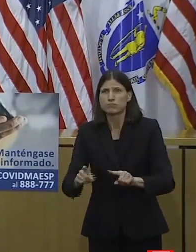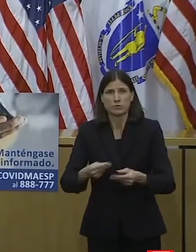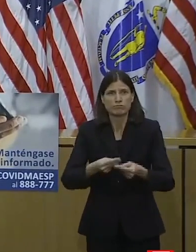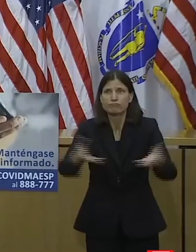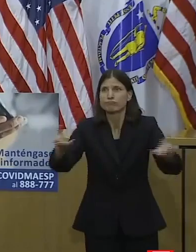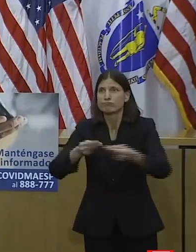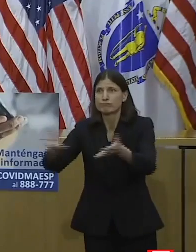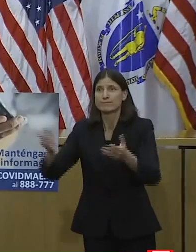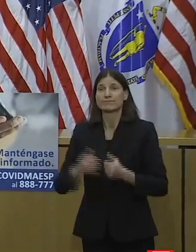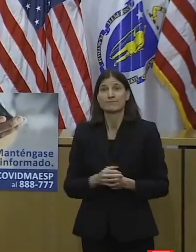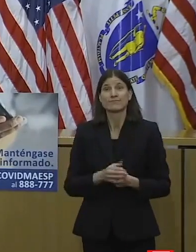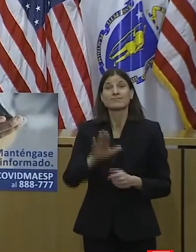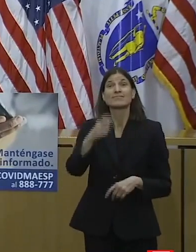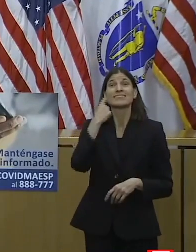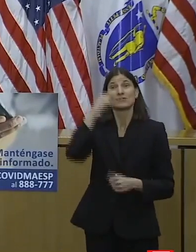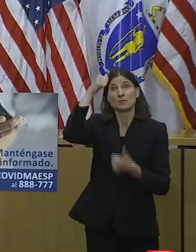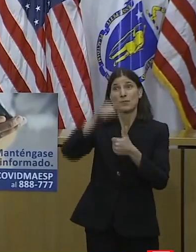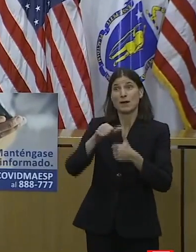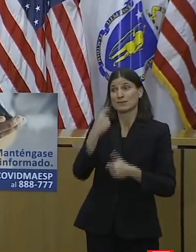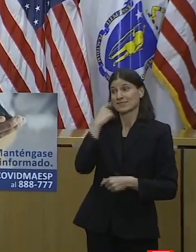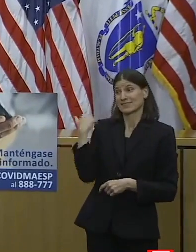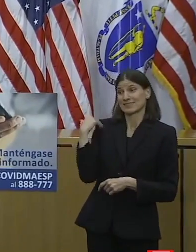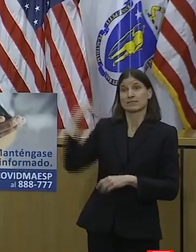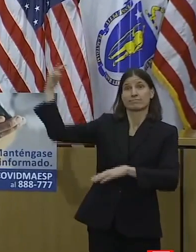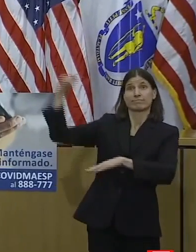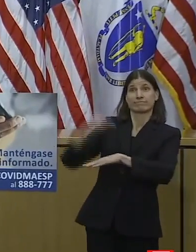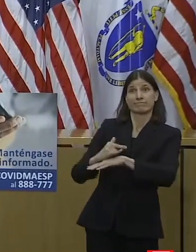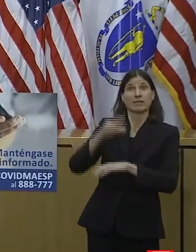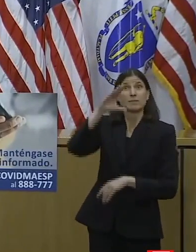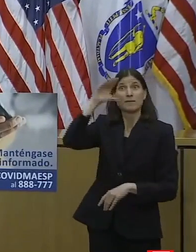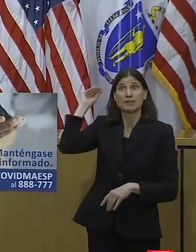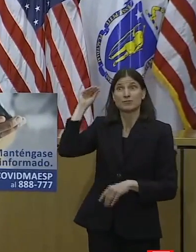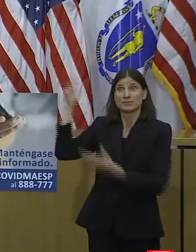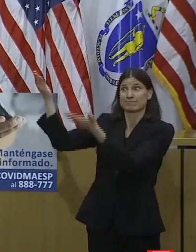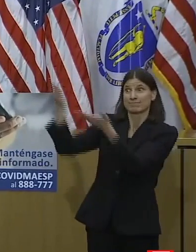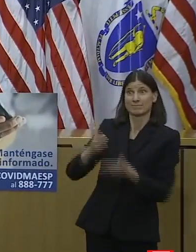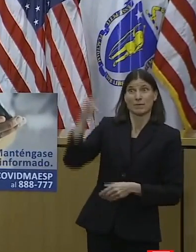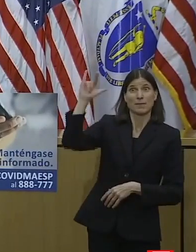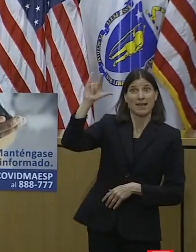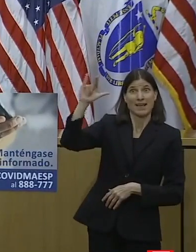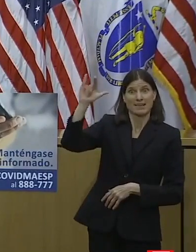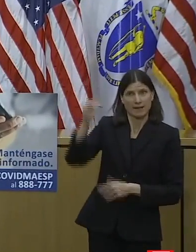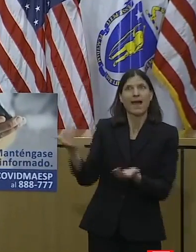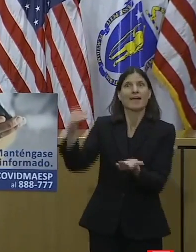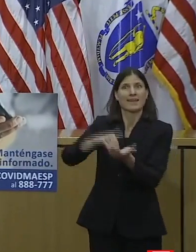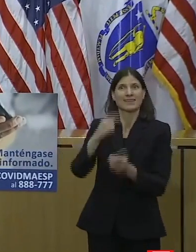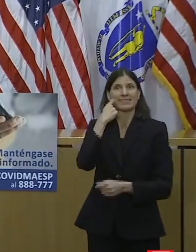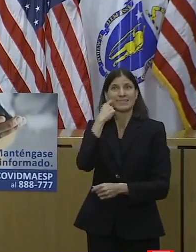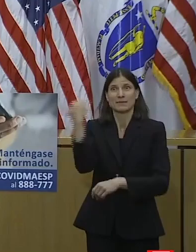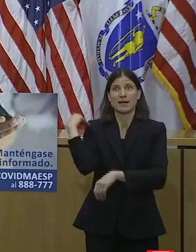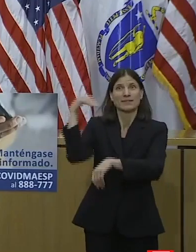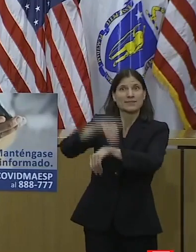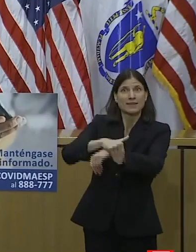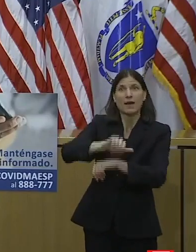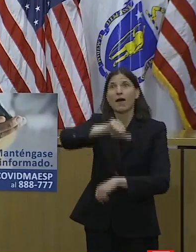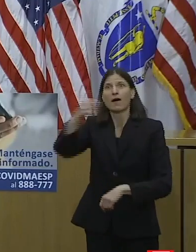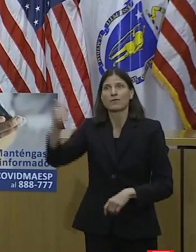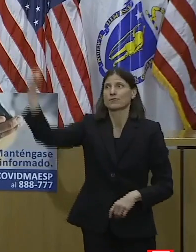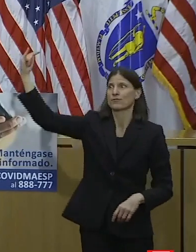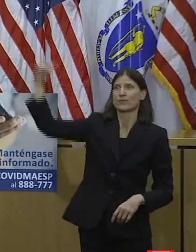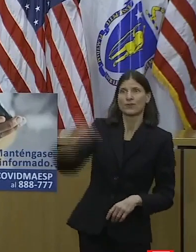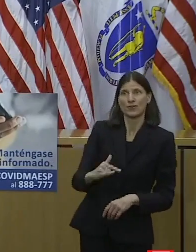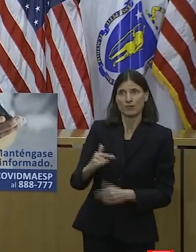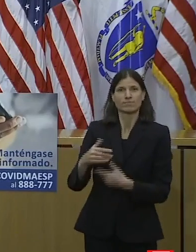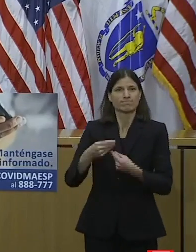mask shipment arrived here in Massachusetts, and in addition to that, FEMA notified us this morning that we'll be receiving 1